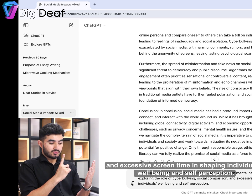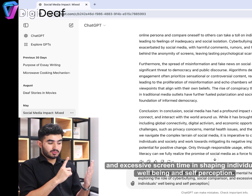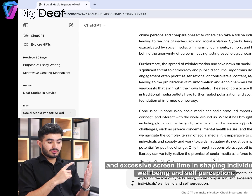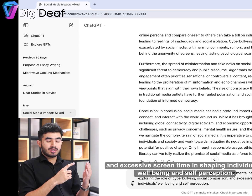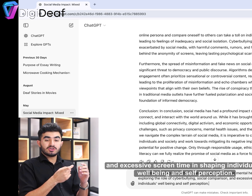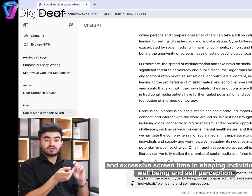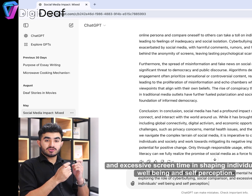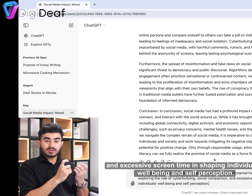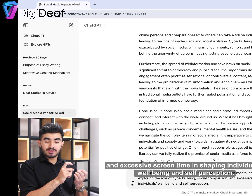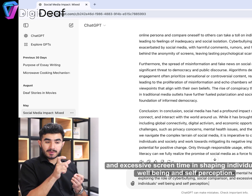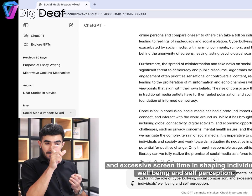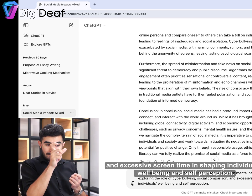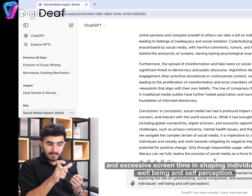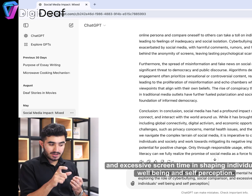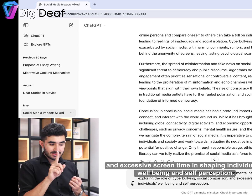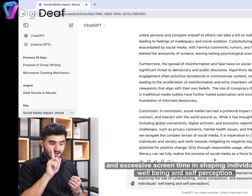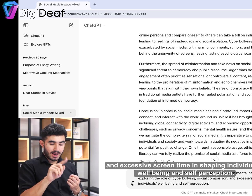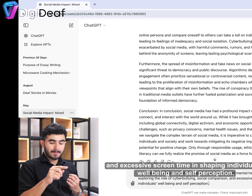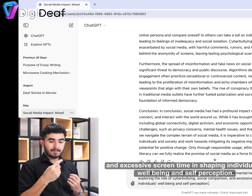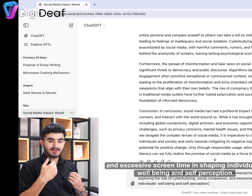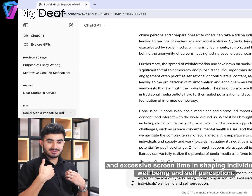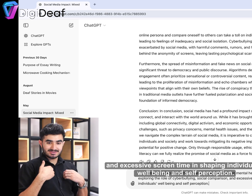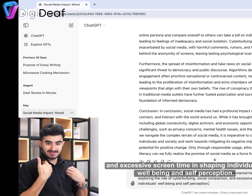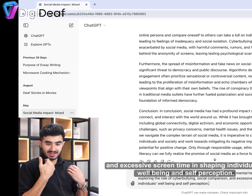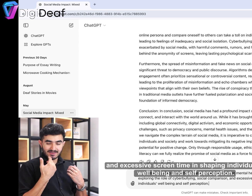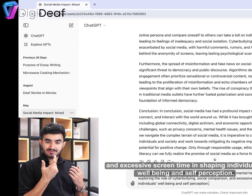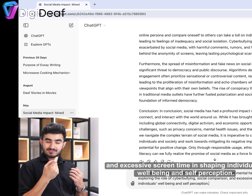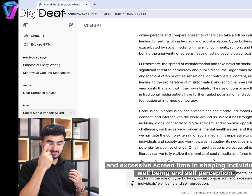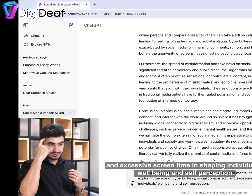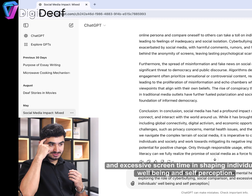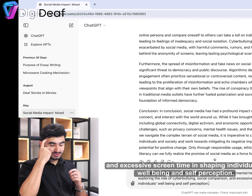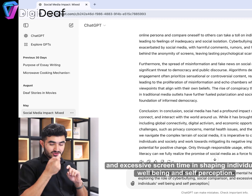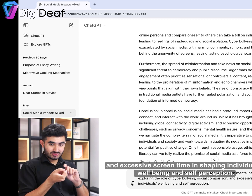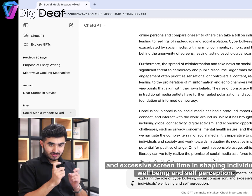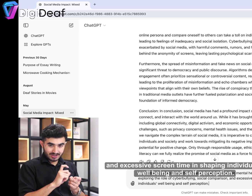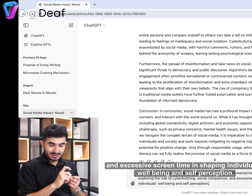and excessive screen time in shaping individuals' well-being and self-perception.